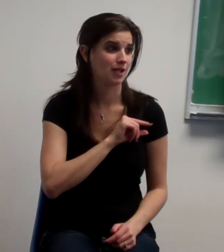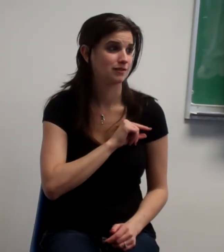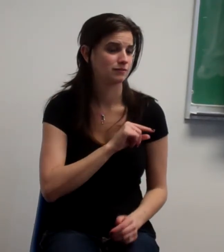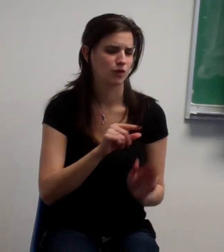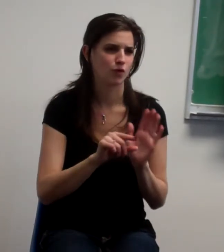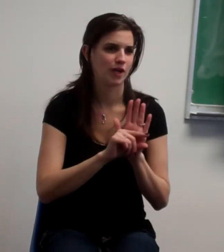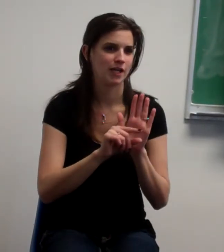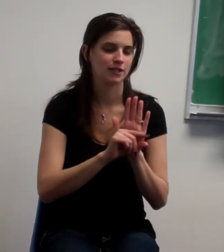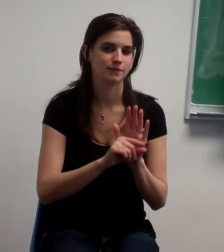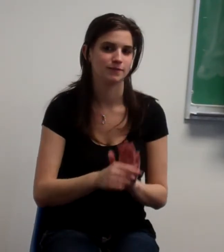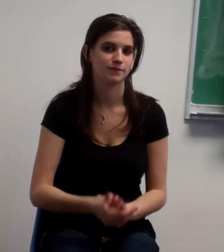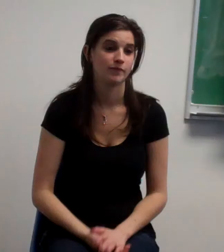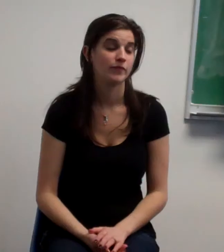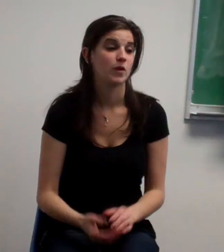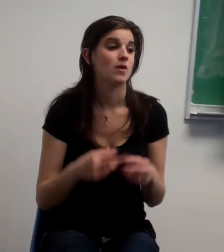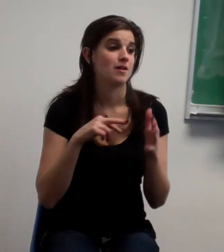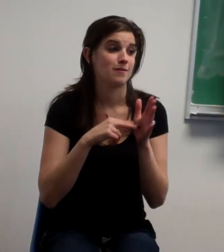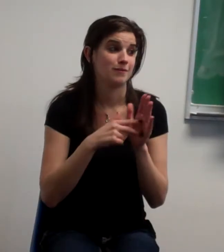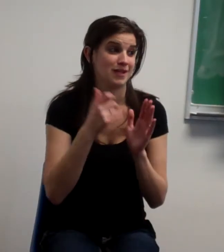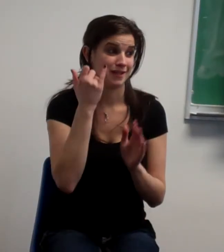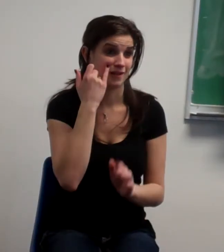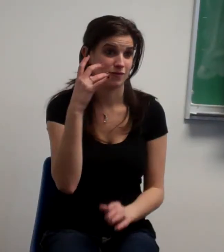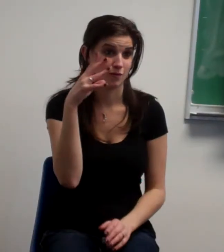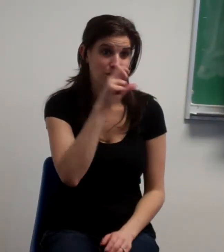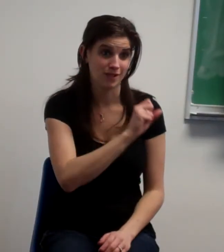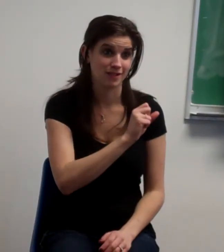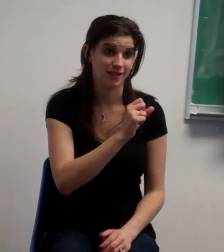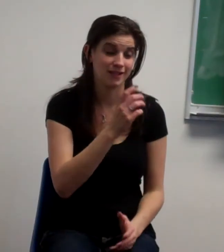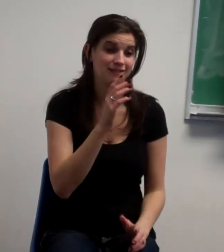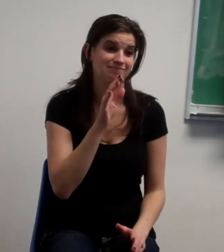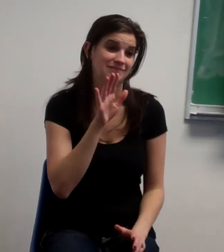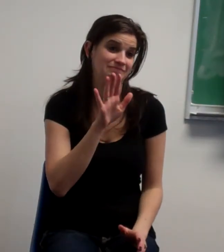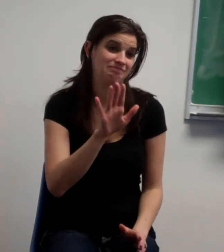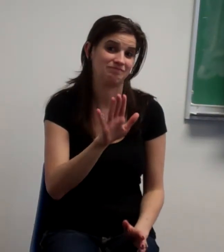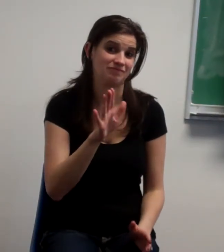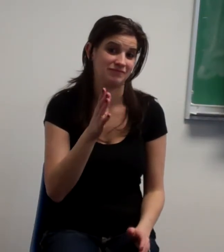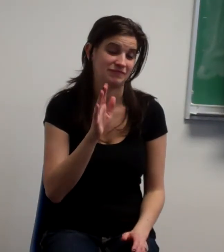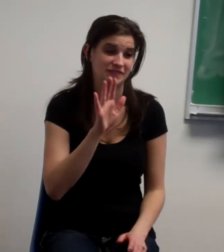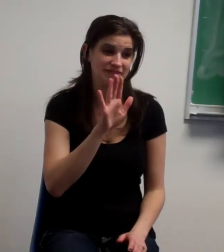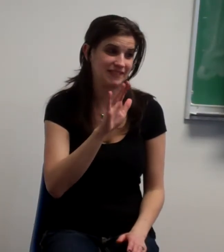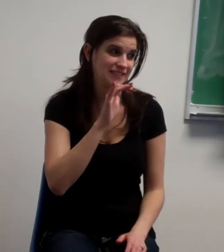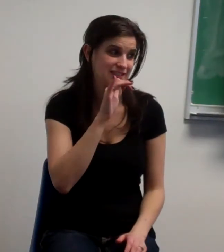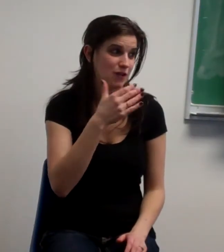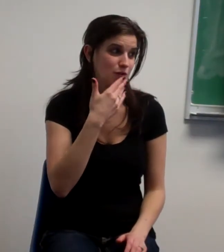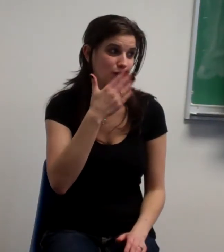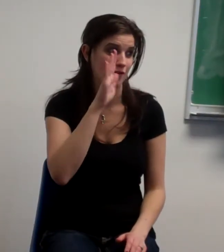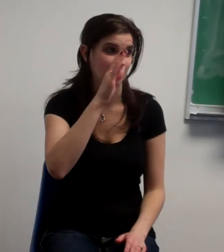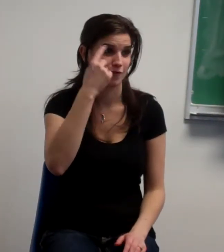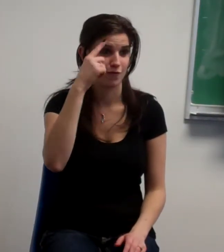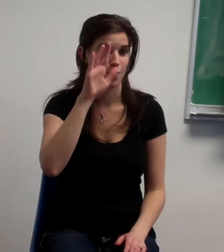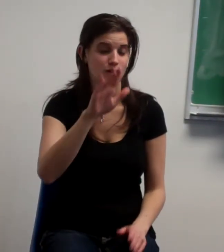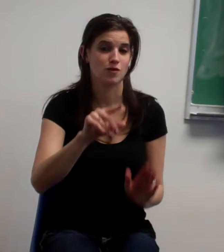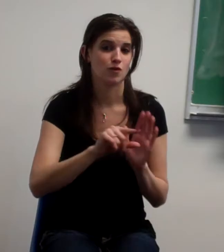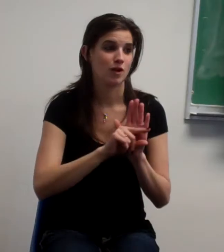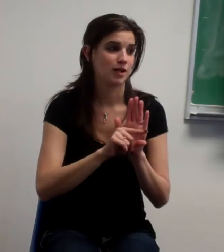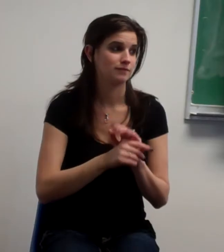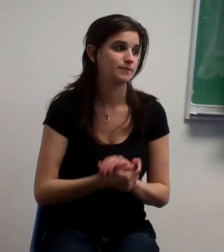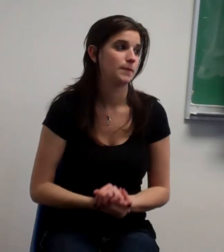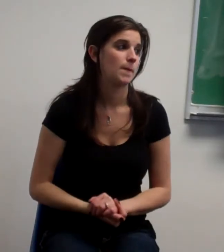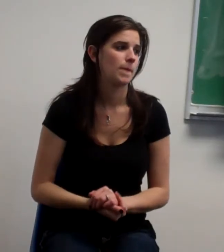if you miss it or miss out, it really puts you in some bad shape. Okay. Yeah. How many pages was this essay? It's gonna be